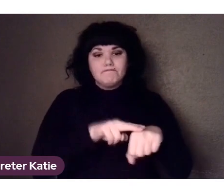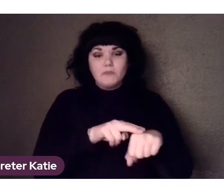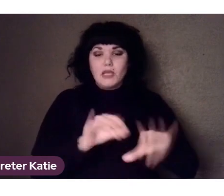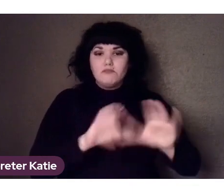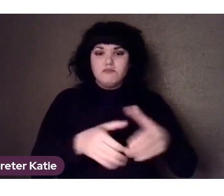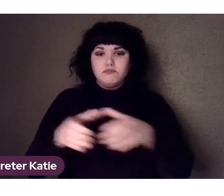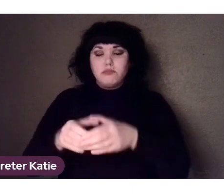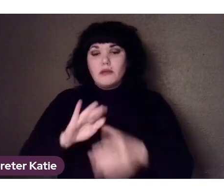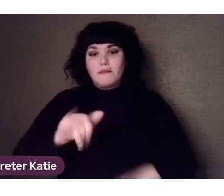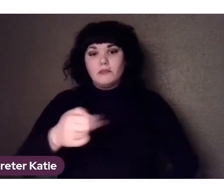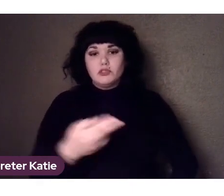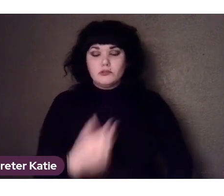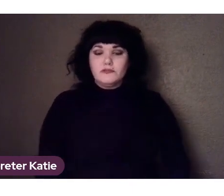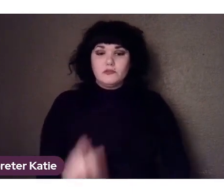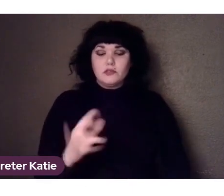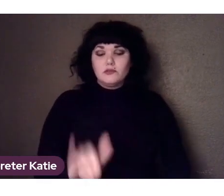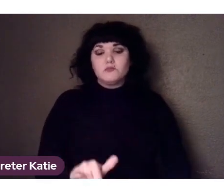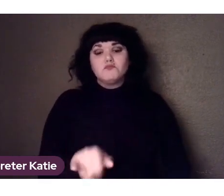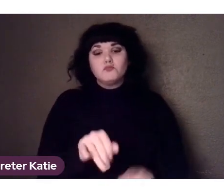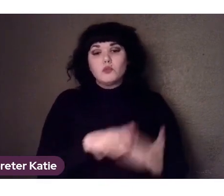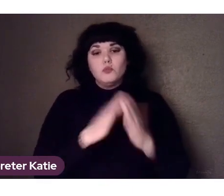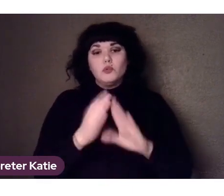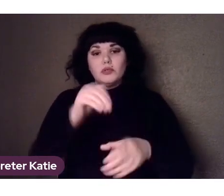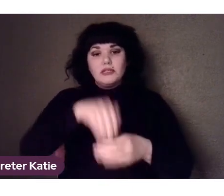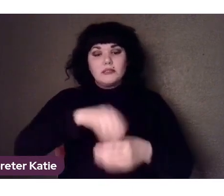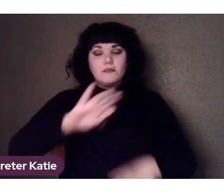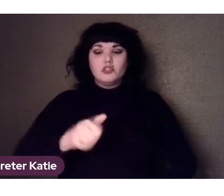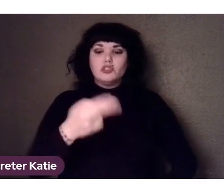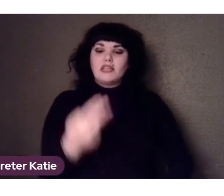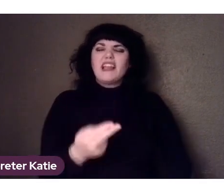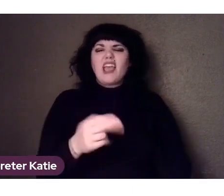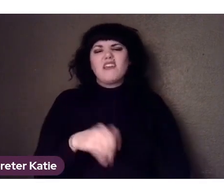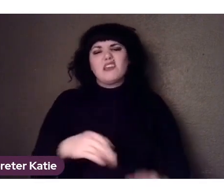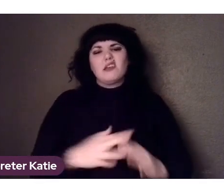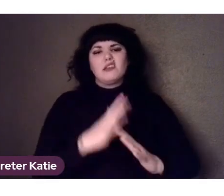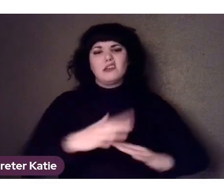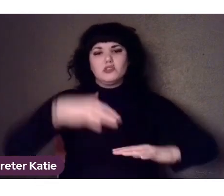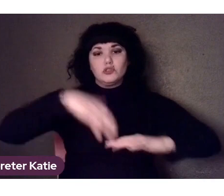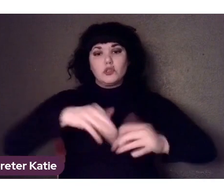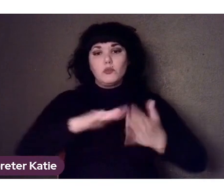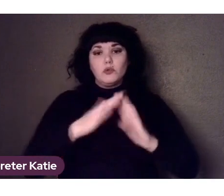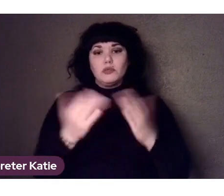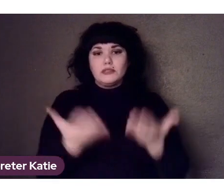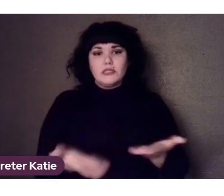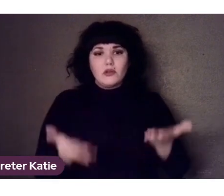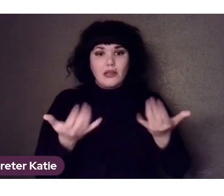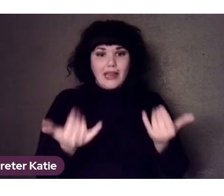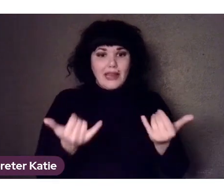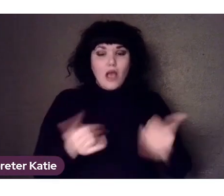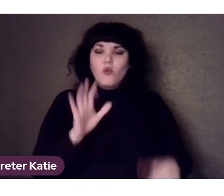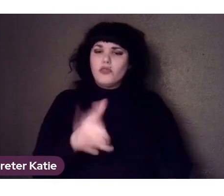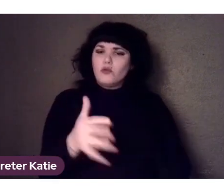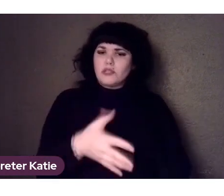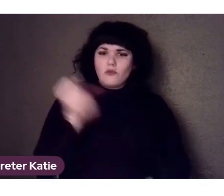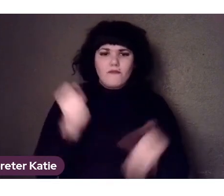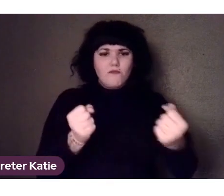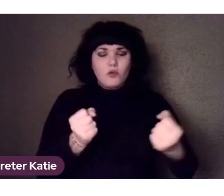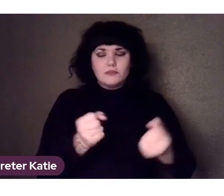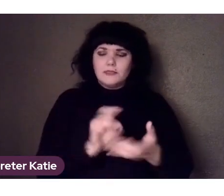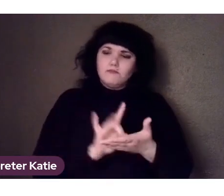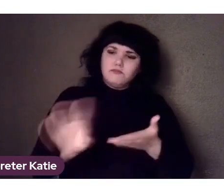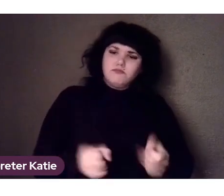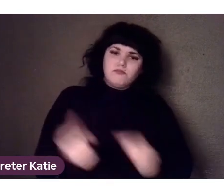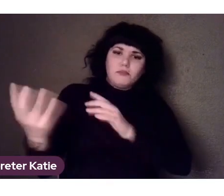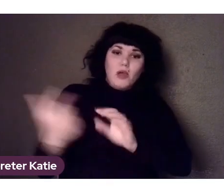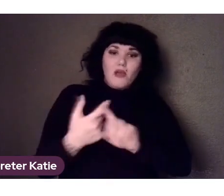in Michigan, for Indigenous individuals and communities who live here now, and for those who were forcibly removed from their homelands. We